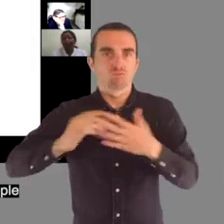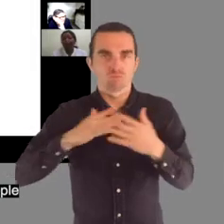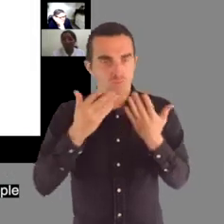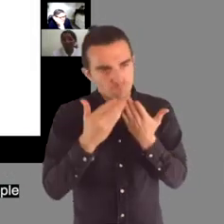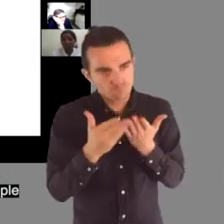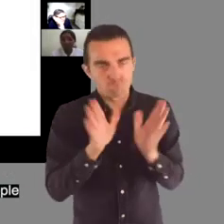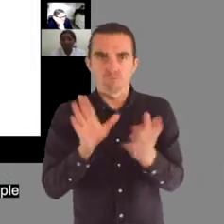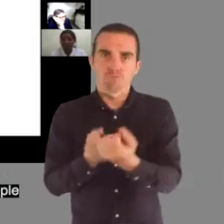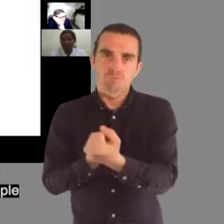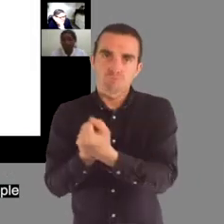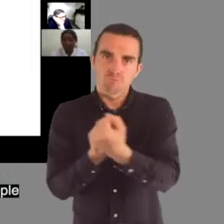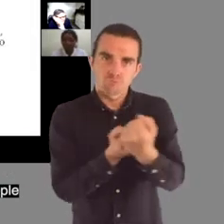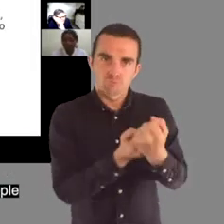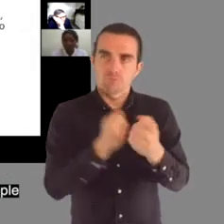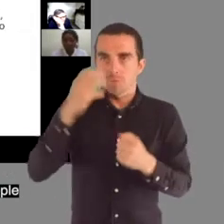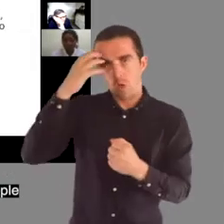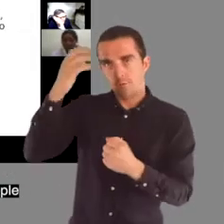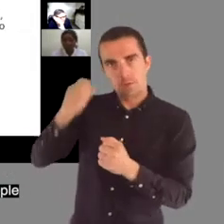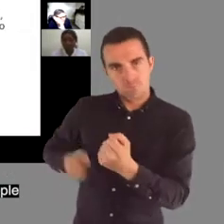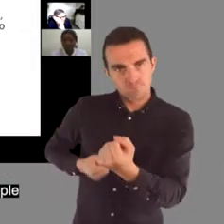all their diversity.